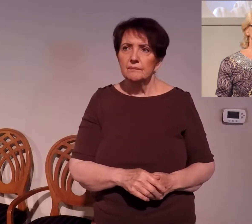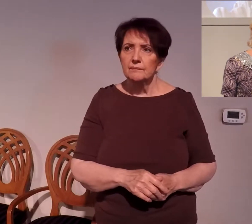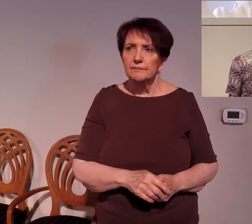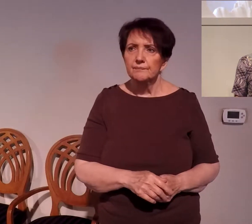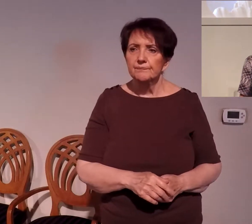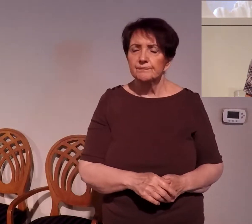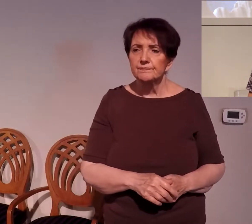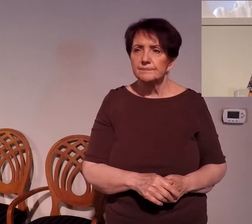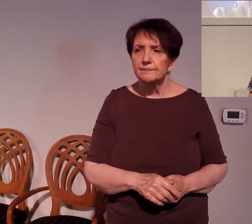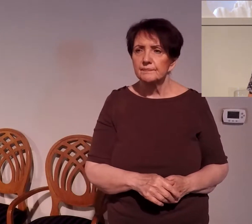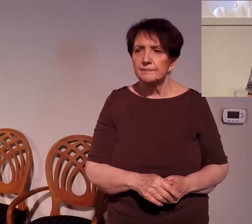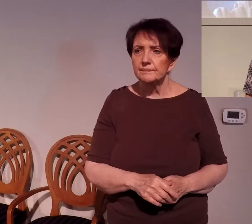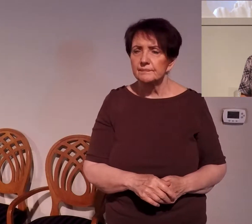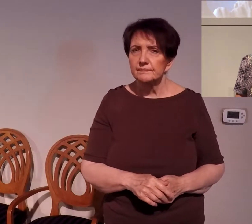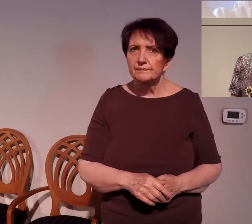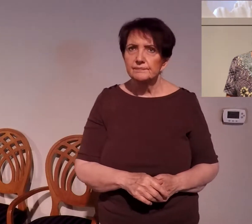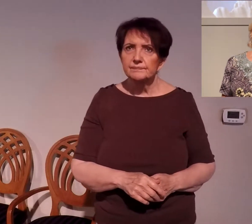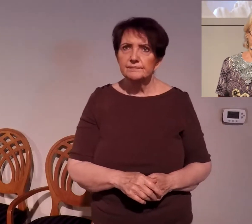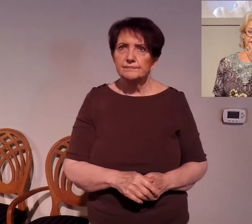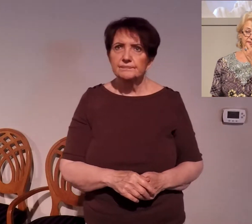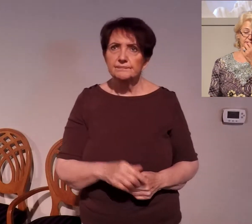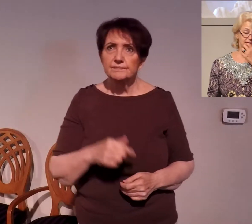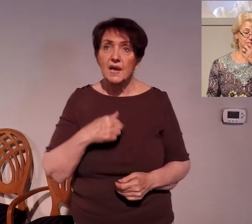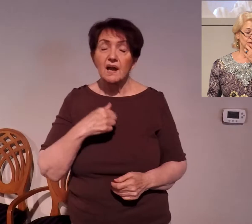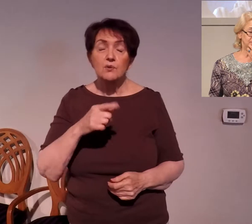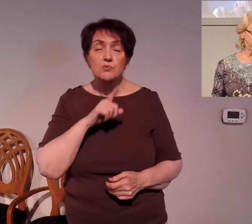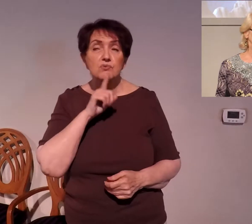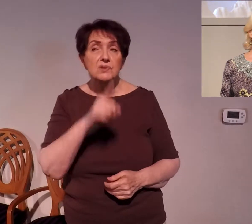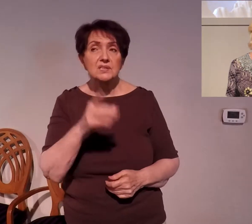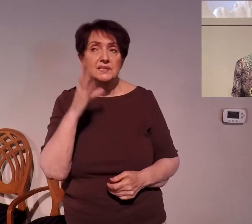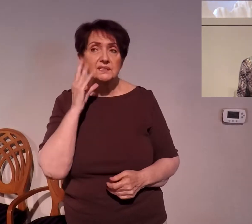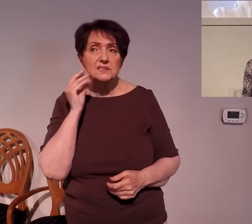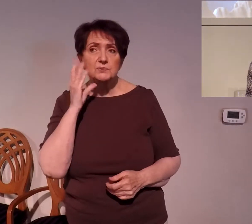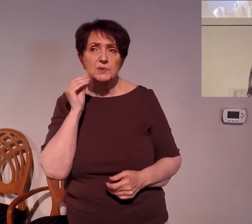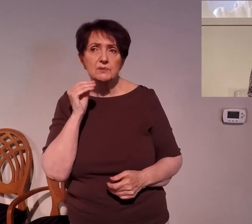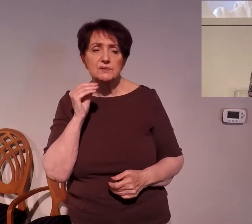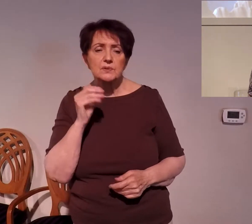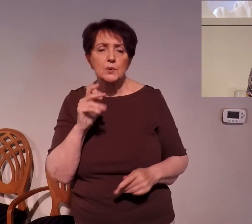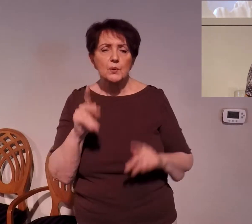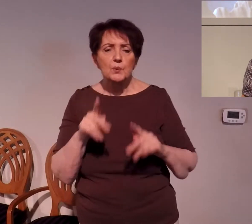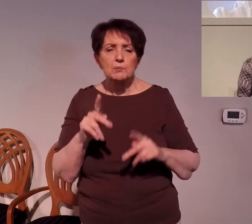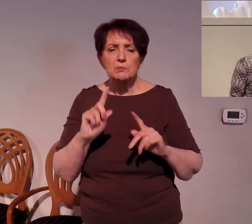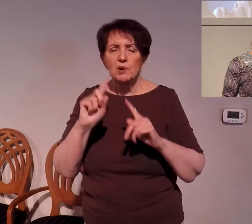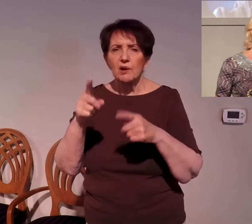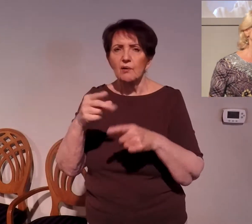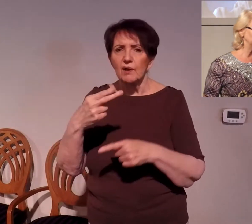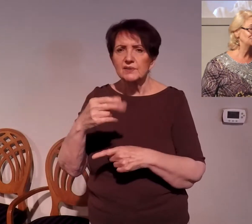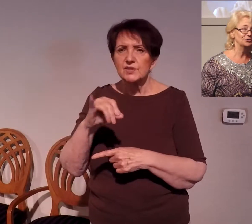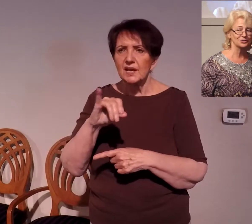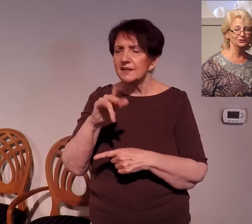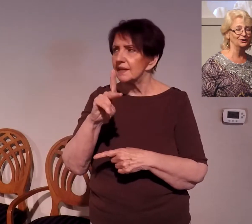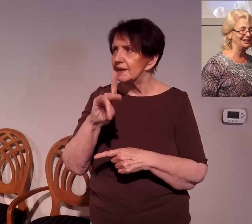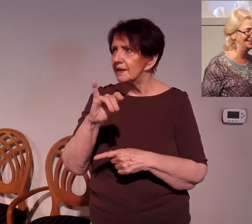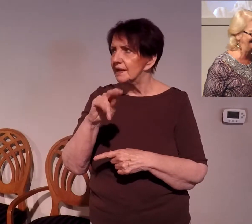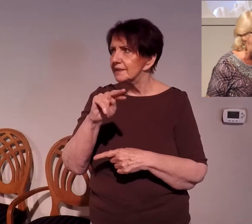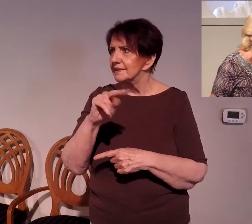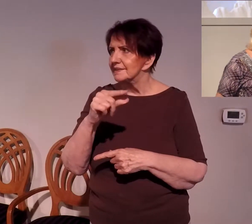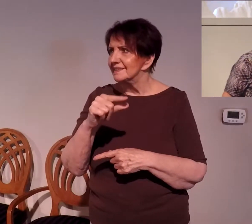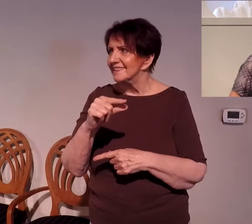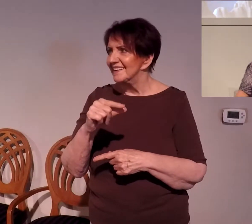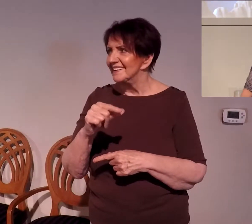So for me, one of the ways in which I really experience this is when people who go hiking with me, so now I don't know whether they think it's cute or it's